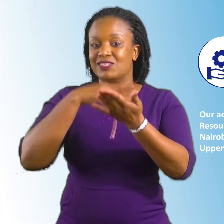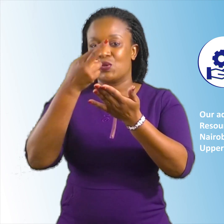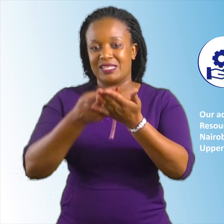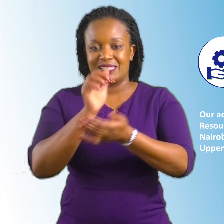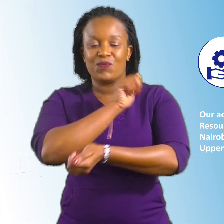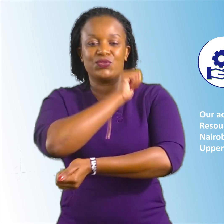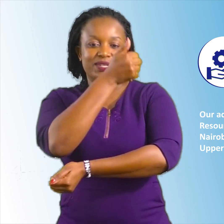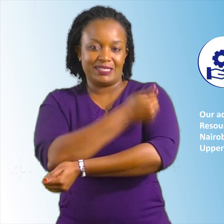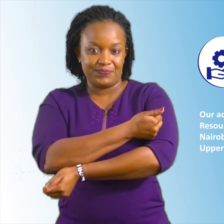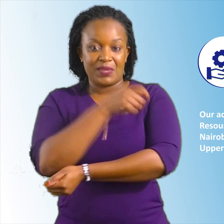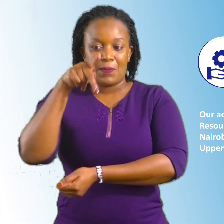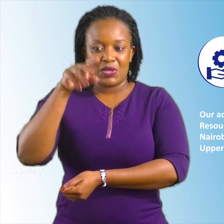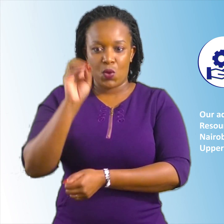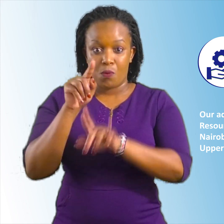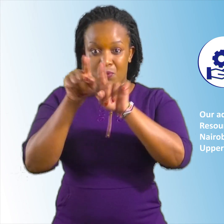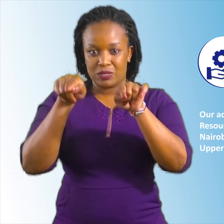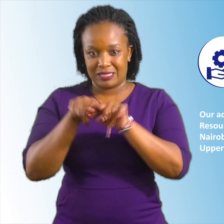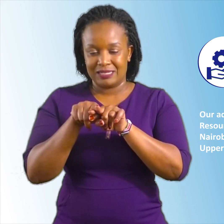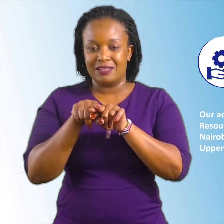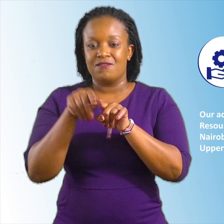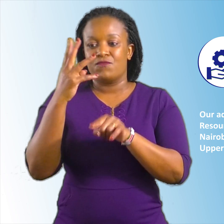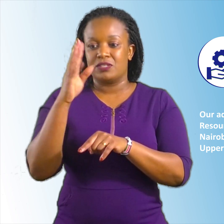Resources Authority, P.O. Box